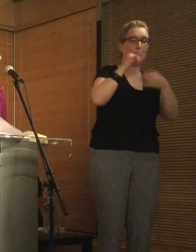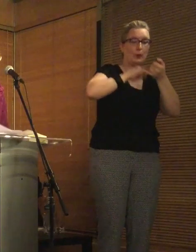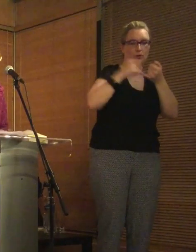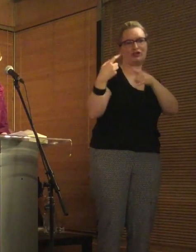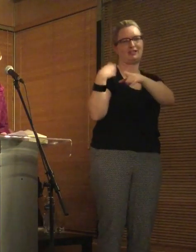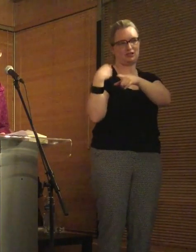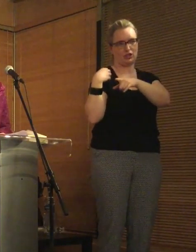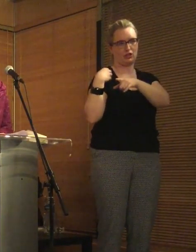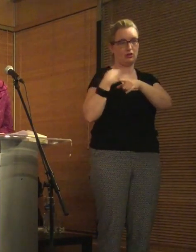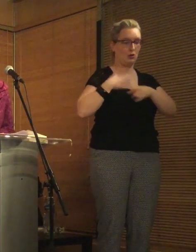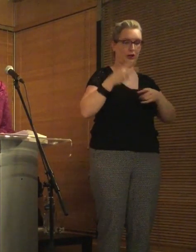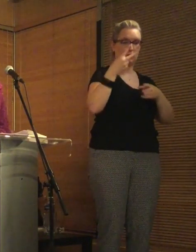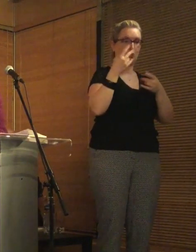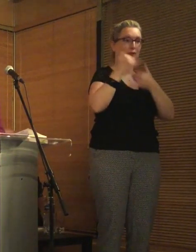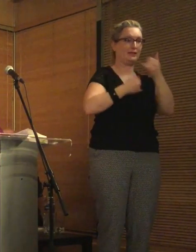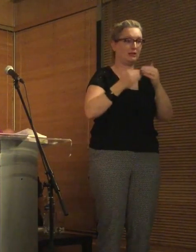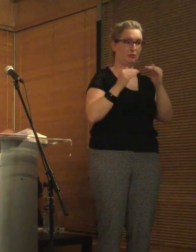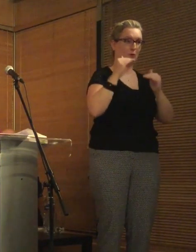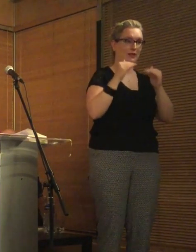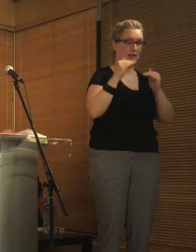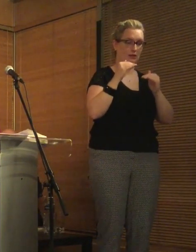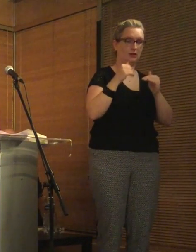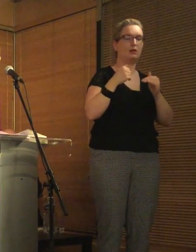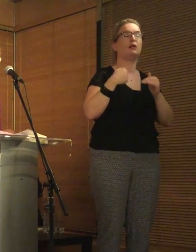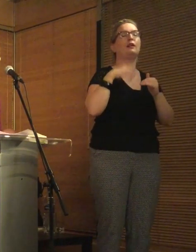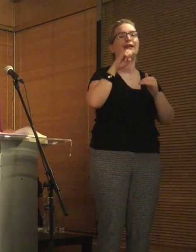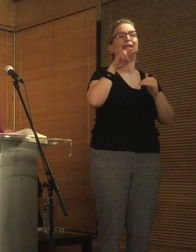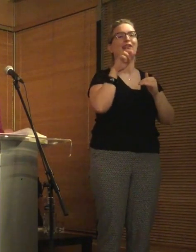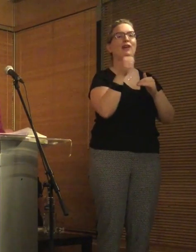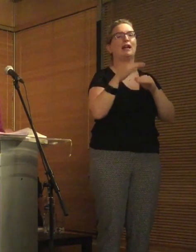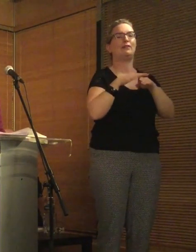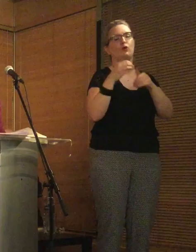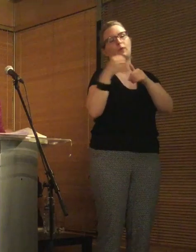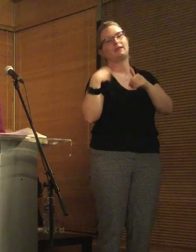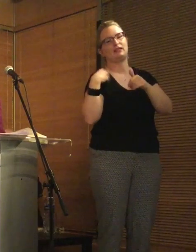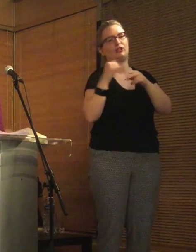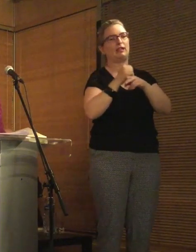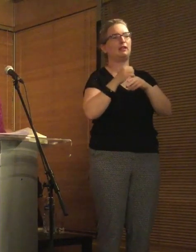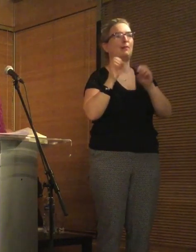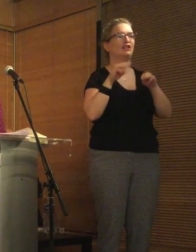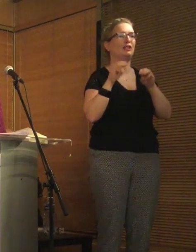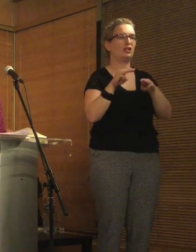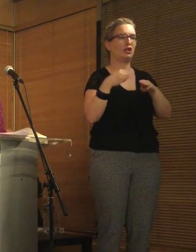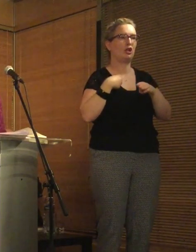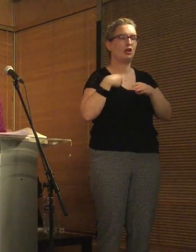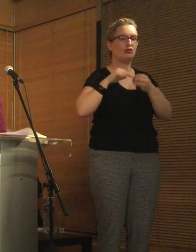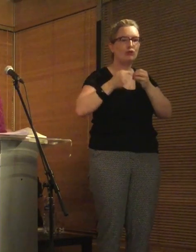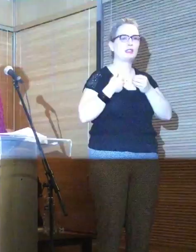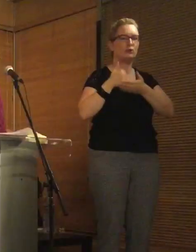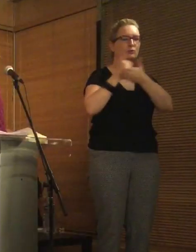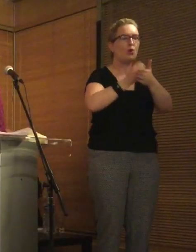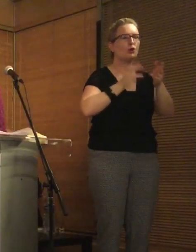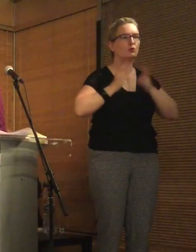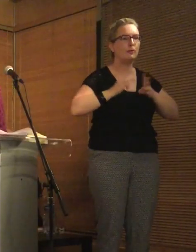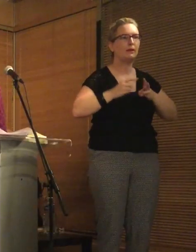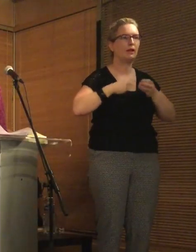Eva lived all her life with her partner, Esther Roper, in Manchester, working together to support women and organise